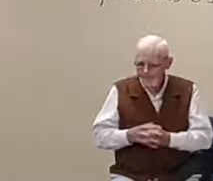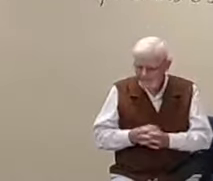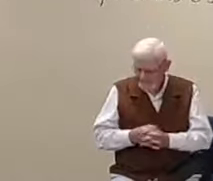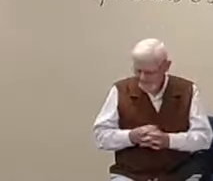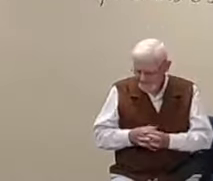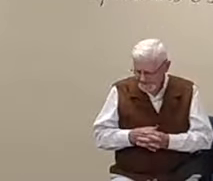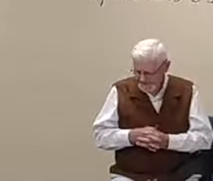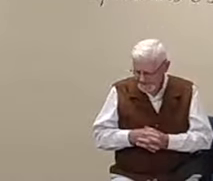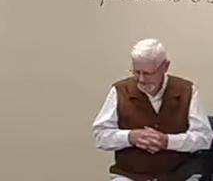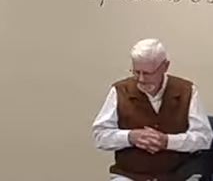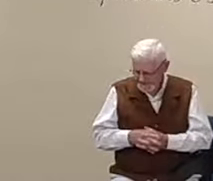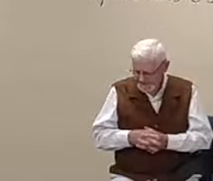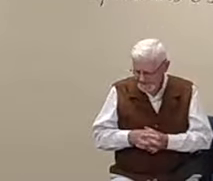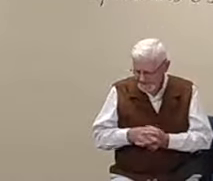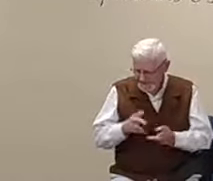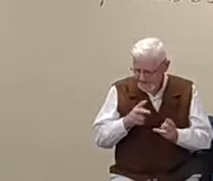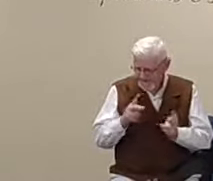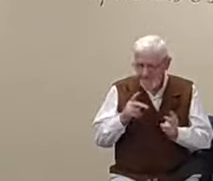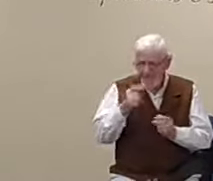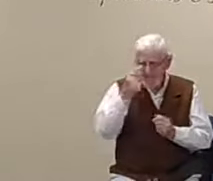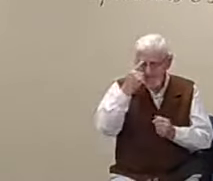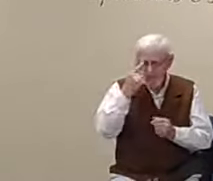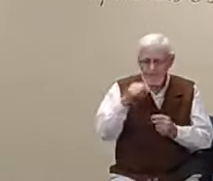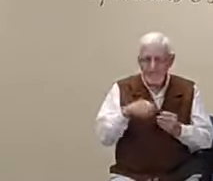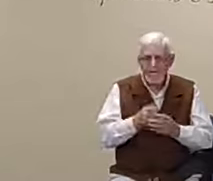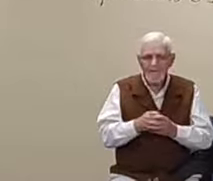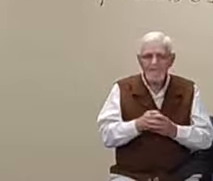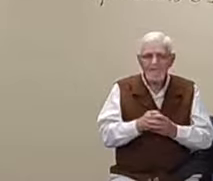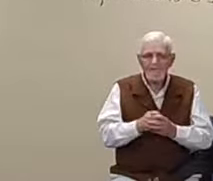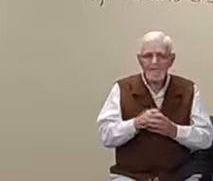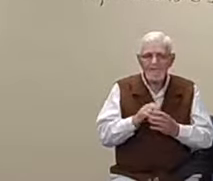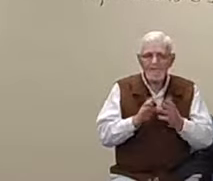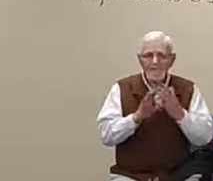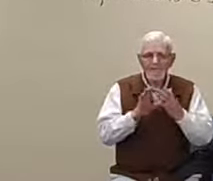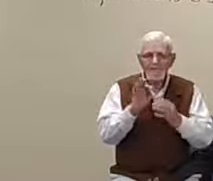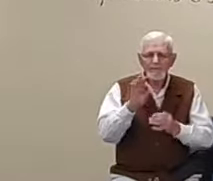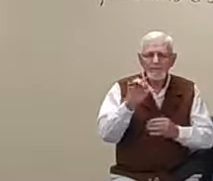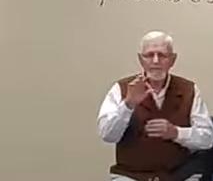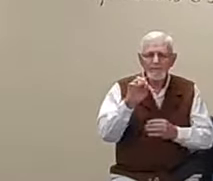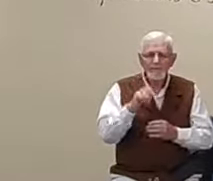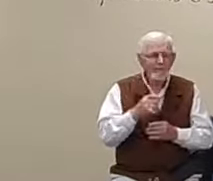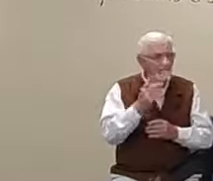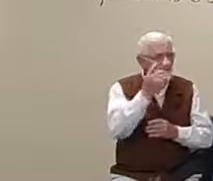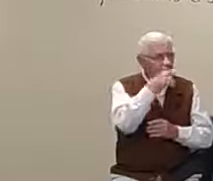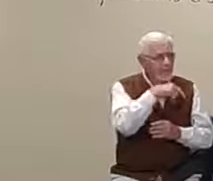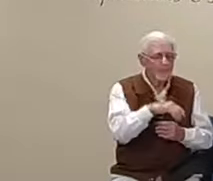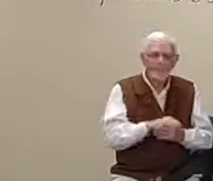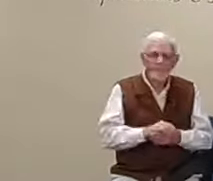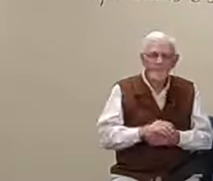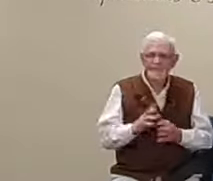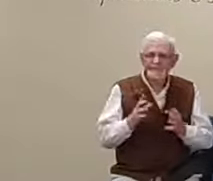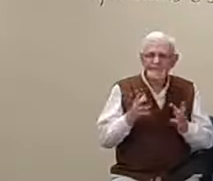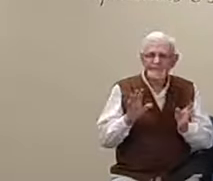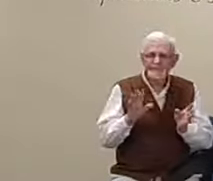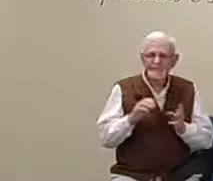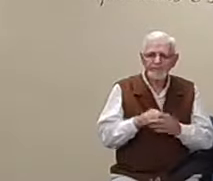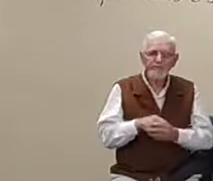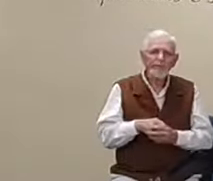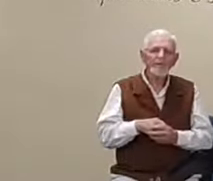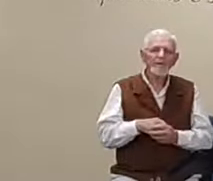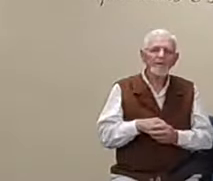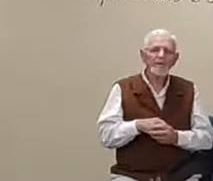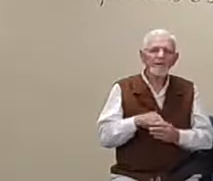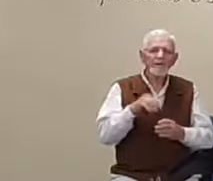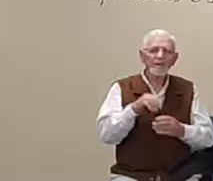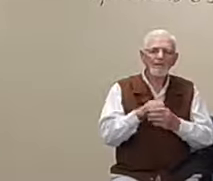they're very conscientious about space. You know, over there, I mean, it's like the armpits in your